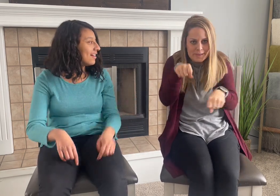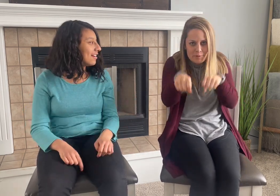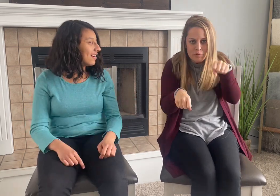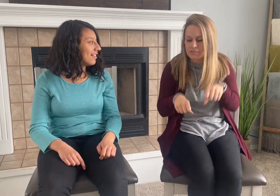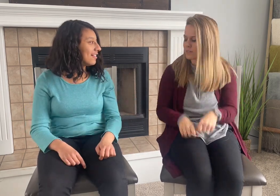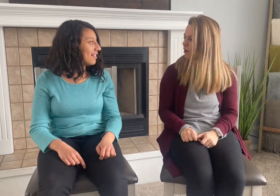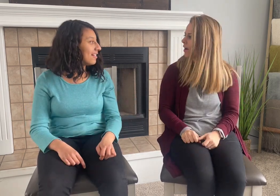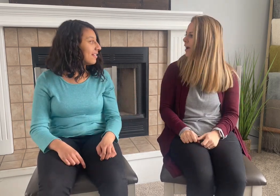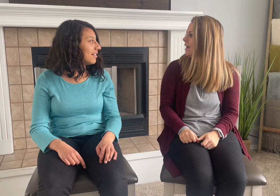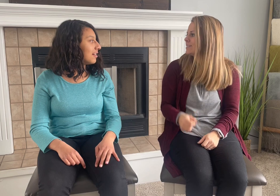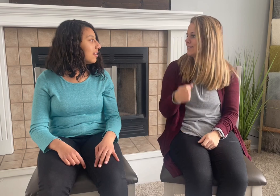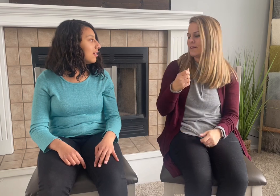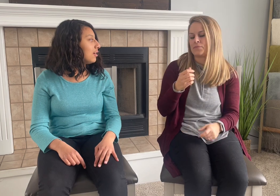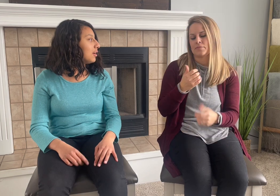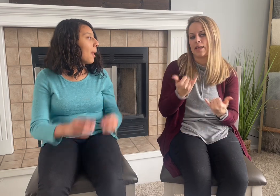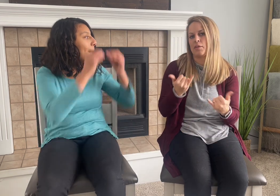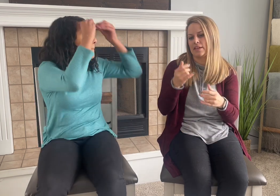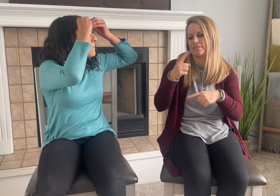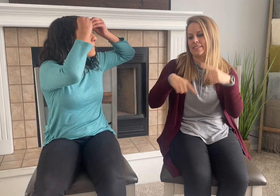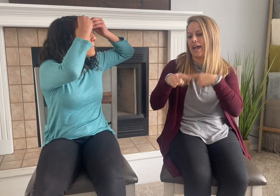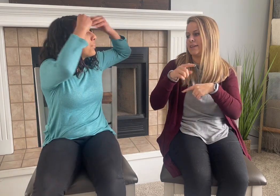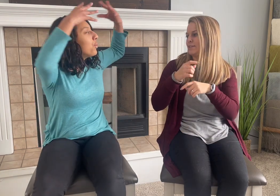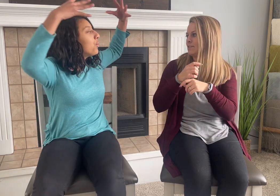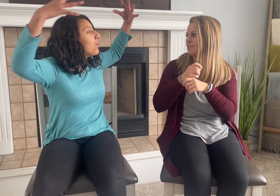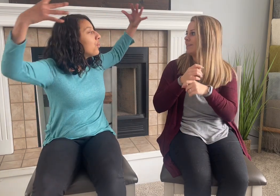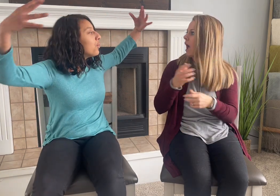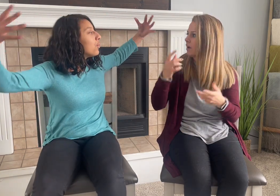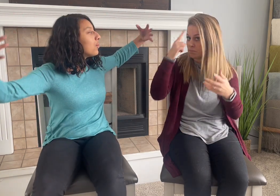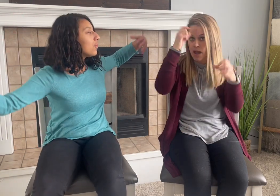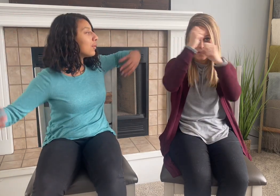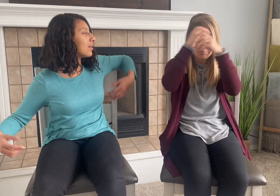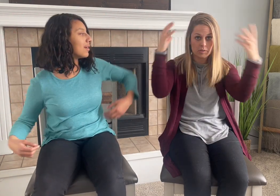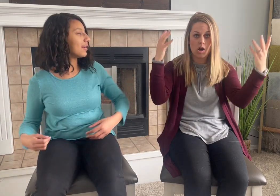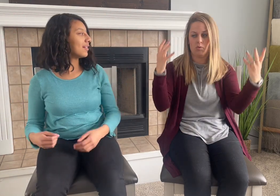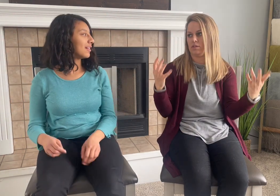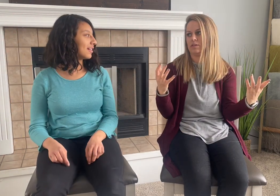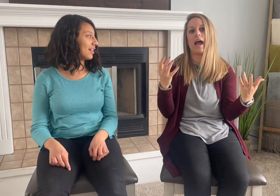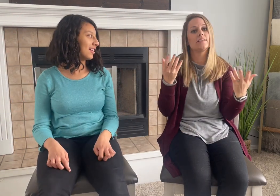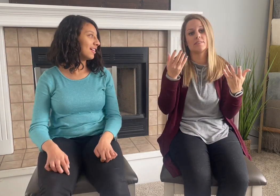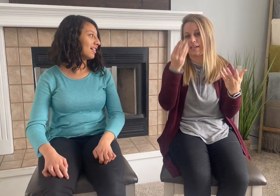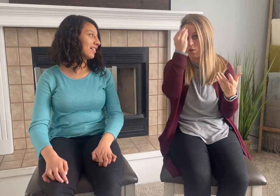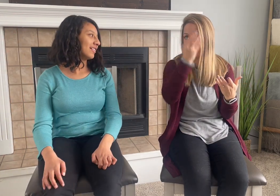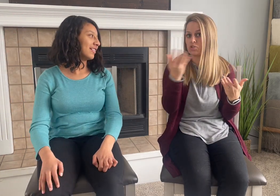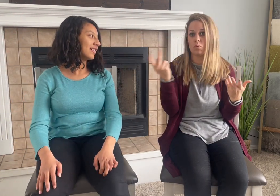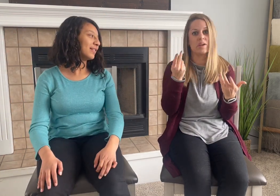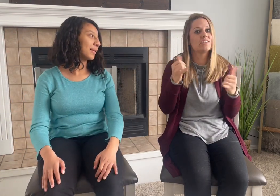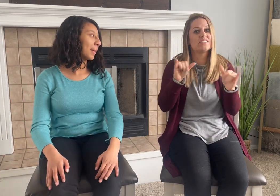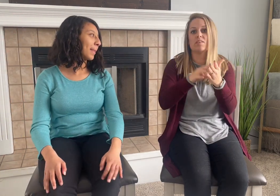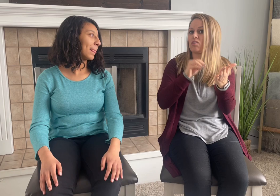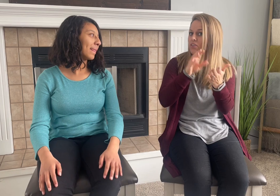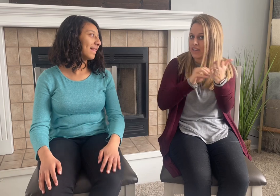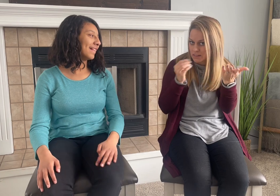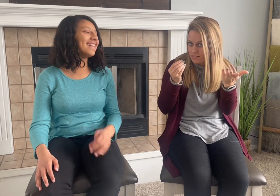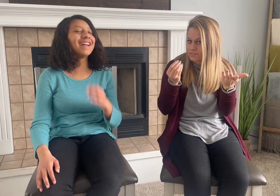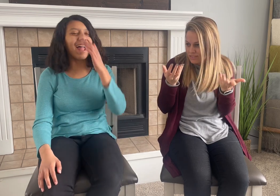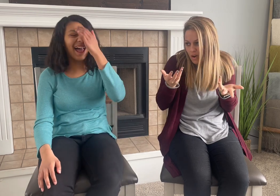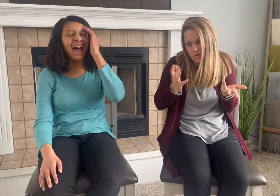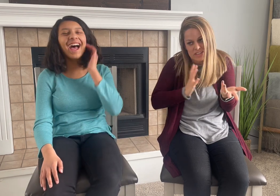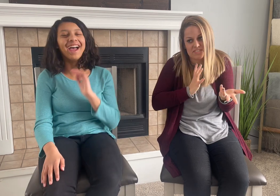move. So I just, now that sign. Yeah. Mind blown. Yeah. I told you, we're still learning. So it's